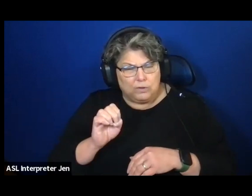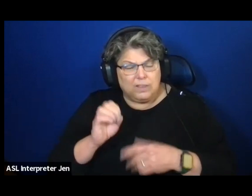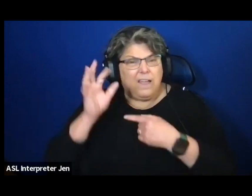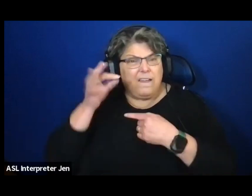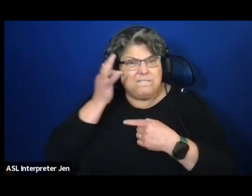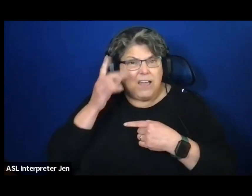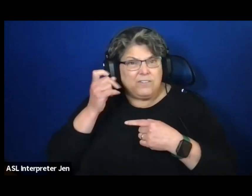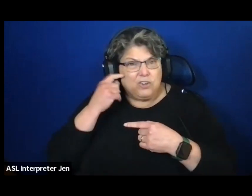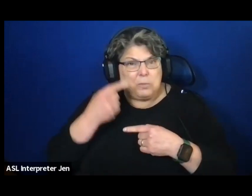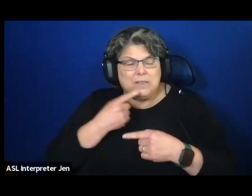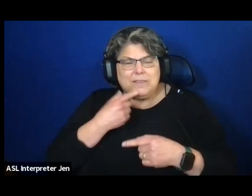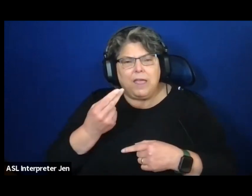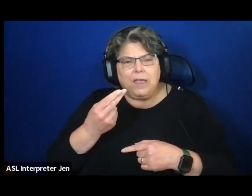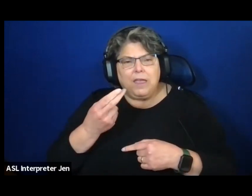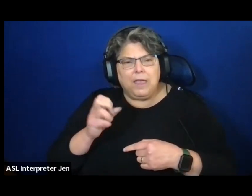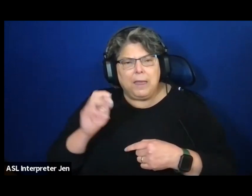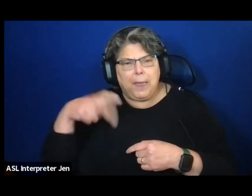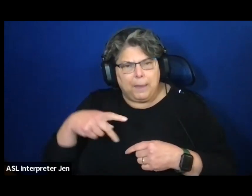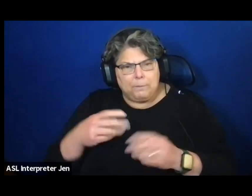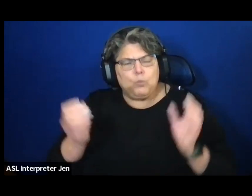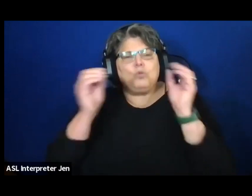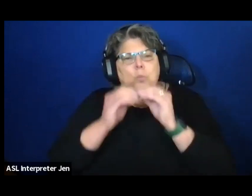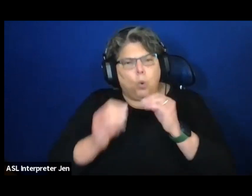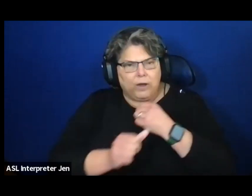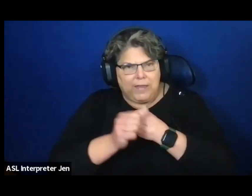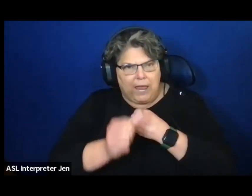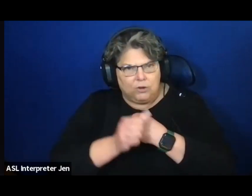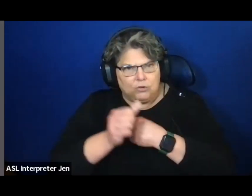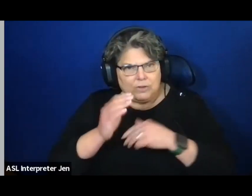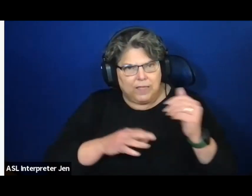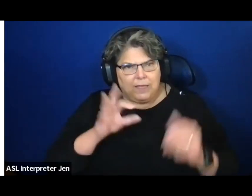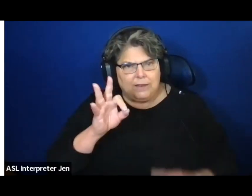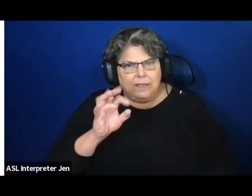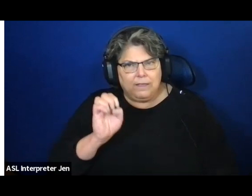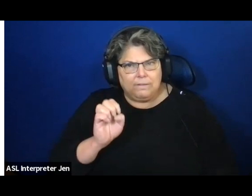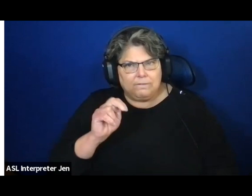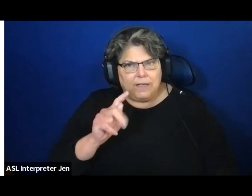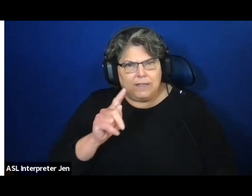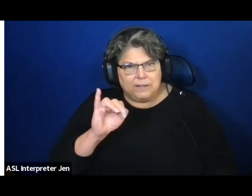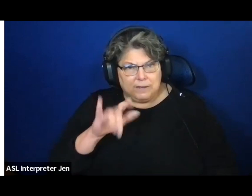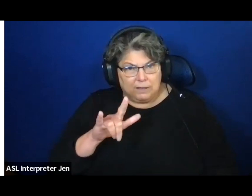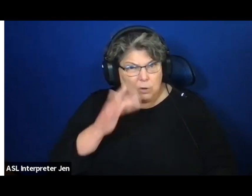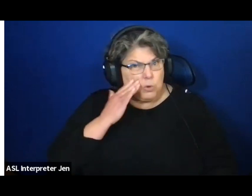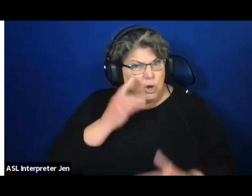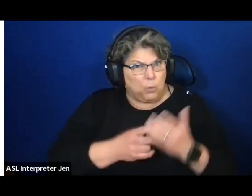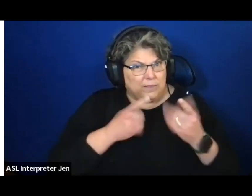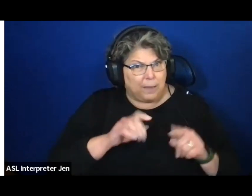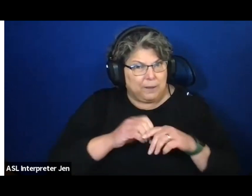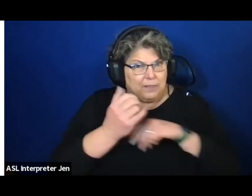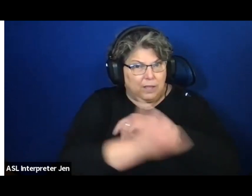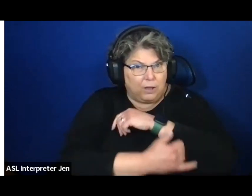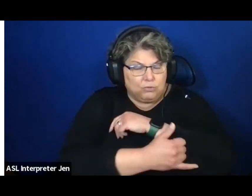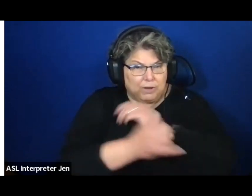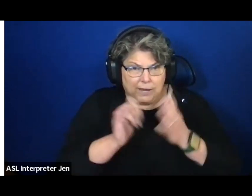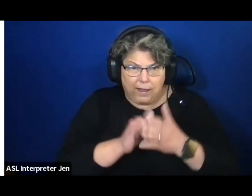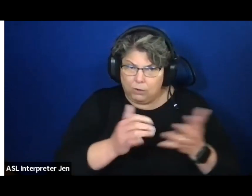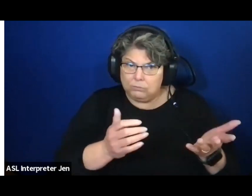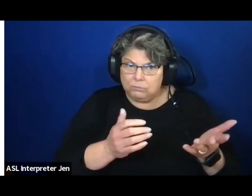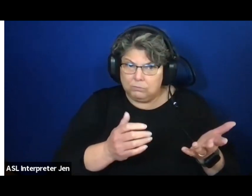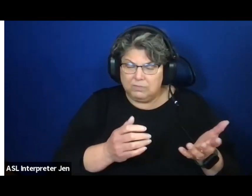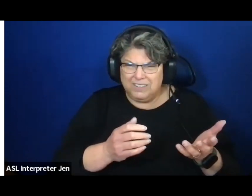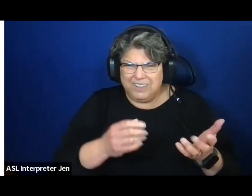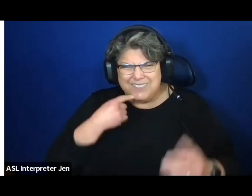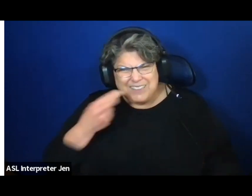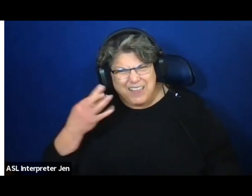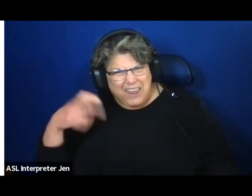government, hemp was more dangerous than fentanyl. And we know what fentanyl is causing in our country right now. Let's don't diminish that. And they're saying